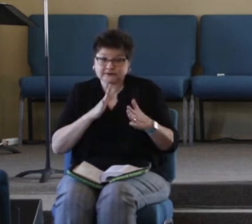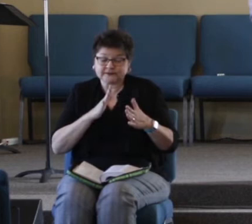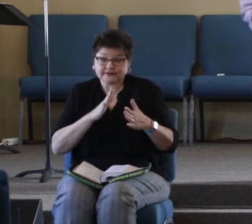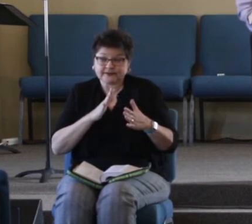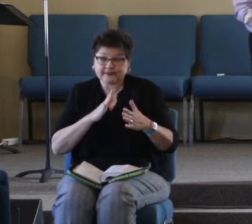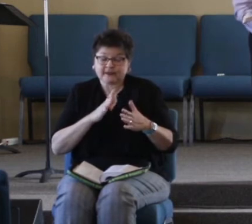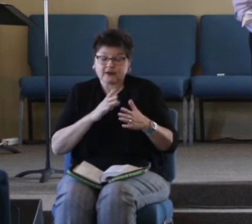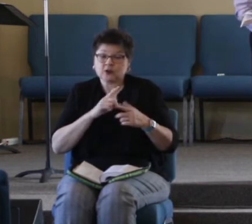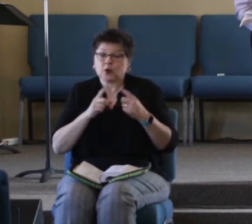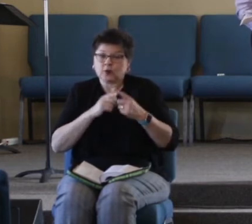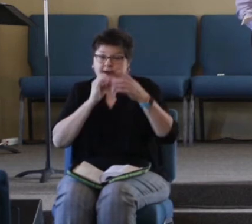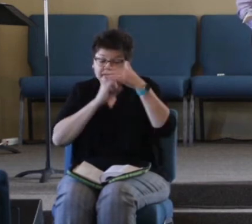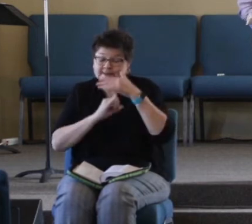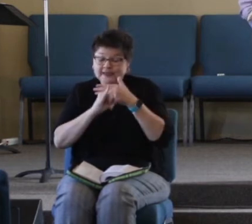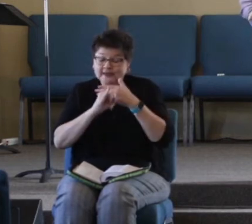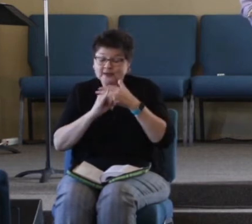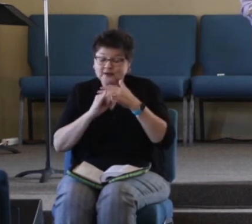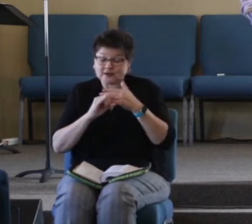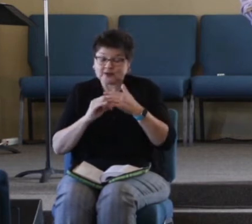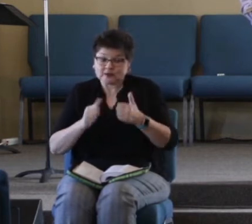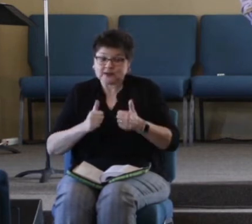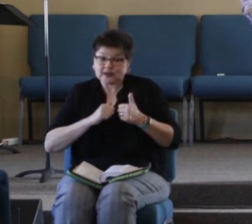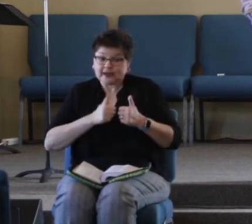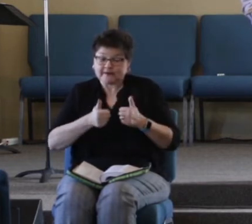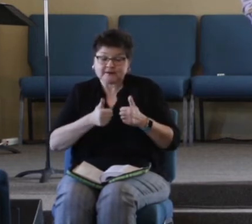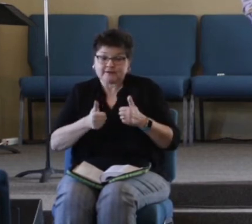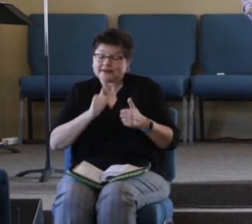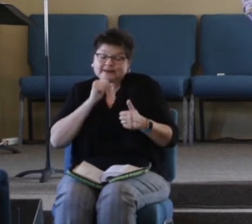living in the promise of the coming Messiah.